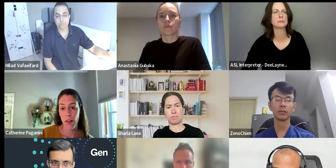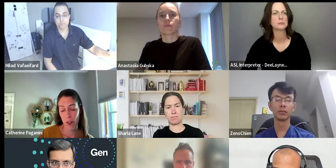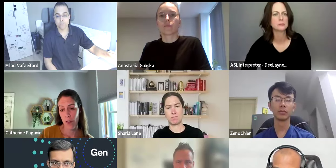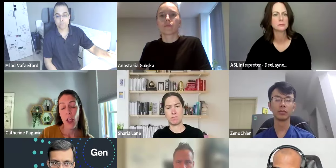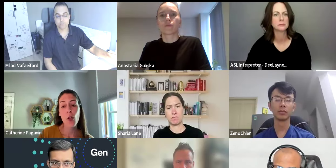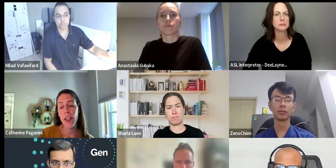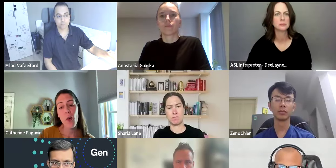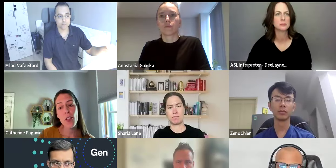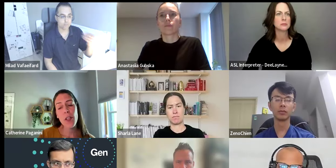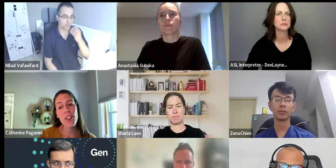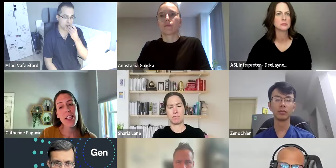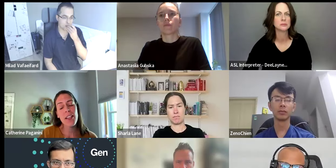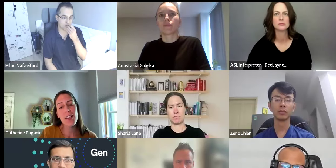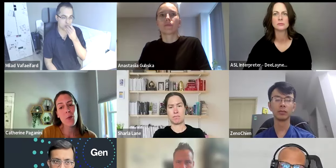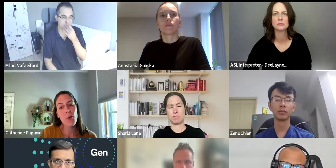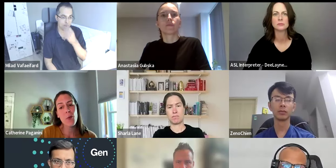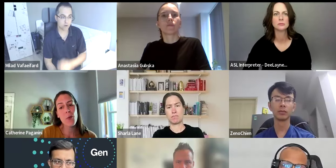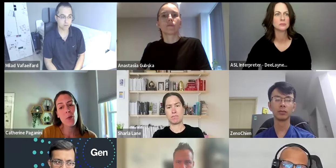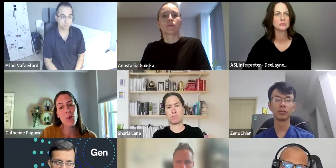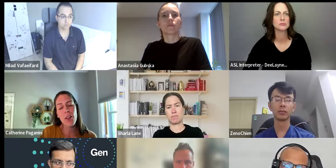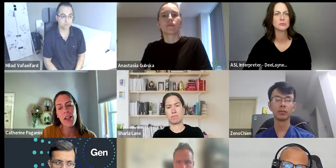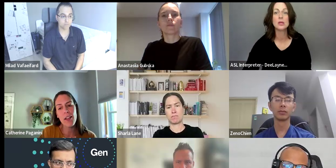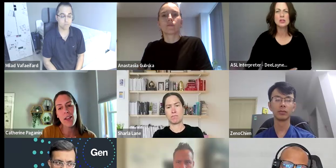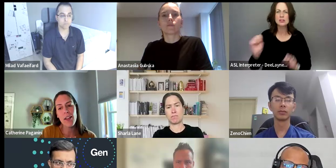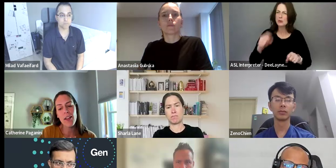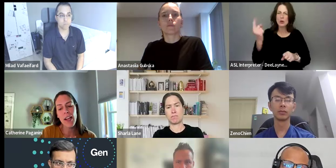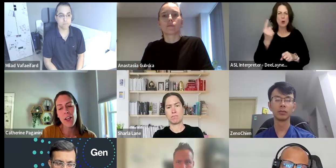Yeah, right. You can always do it, because like